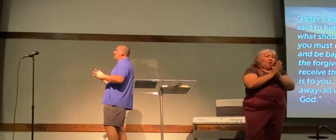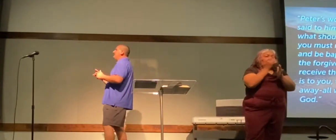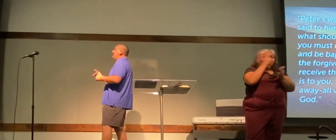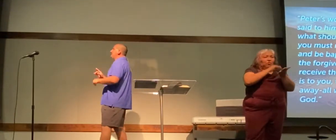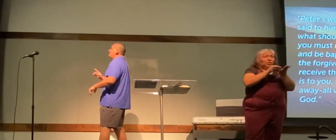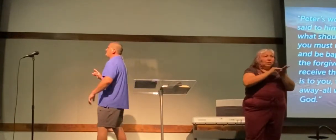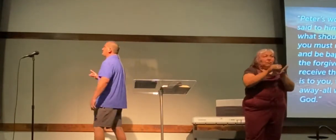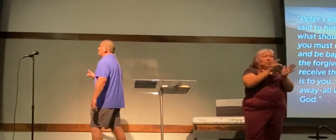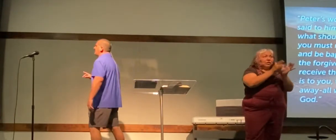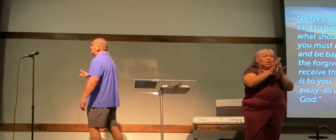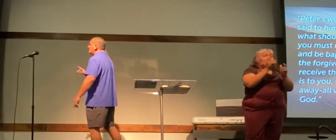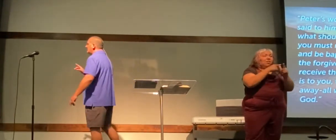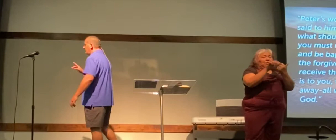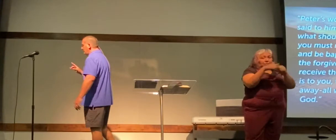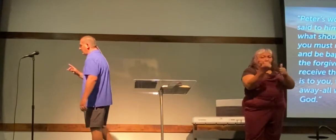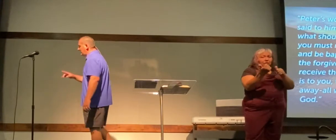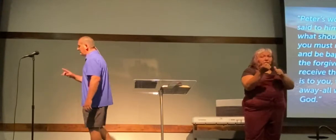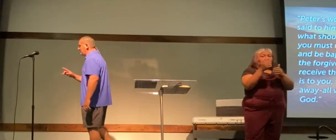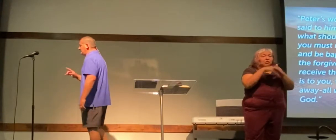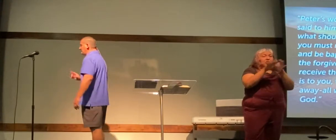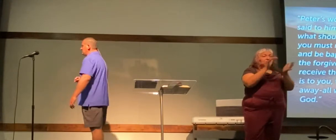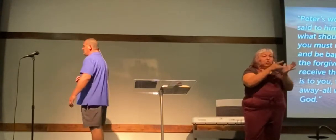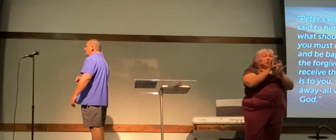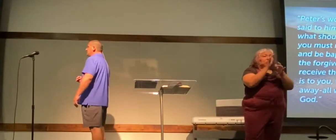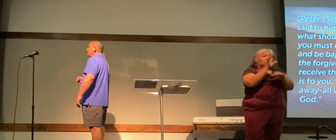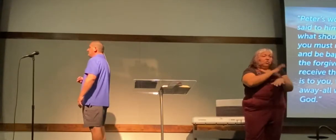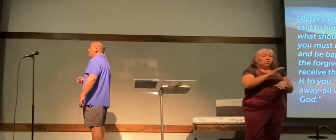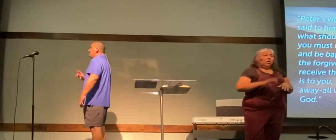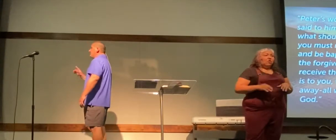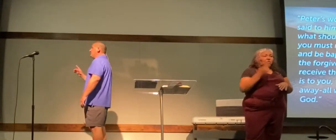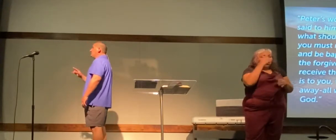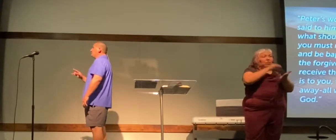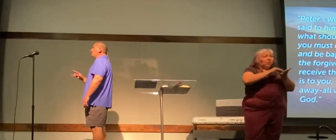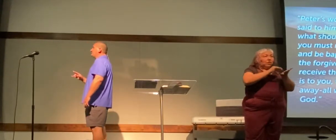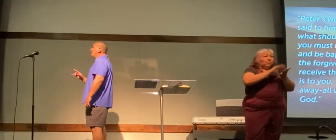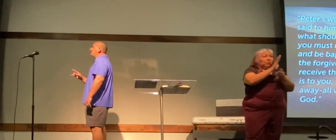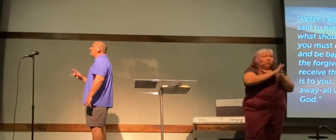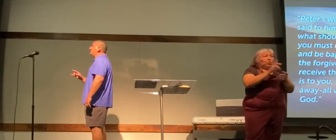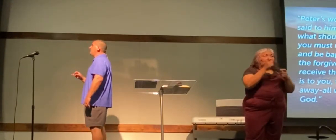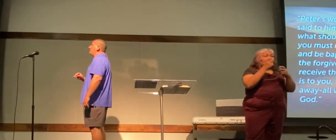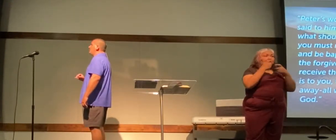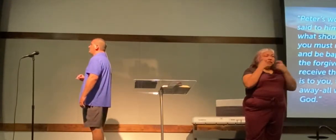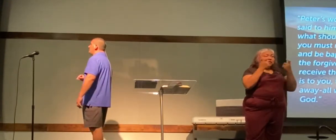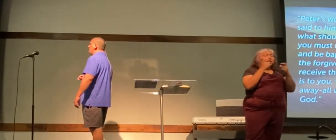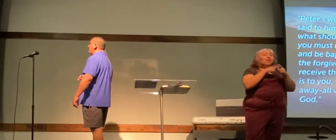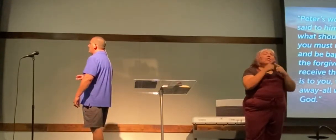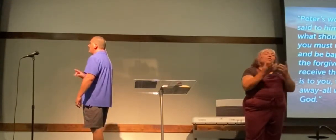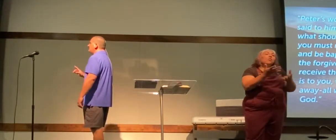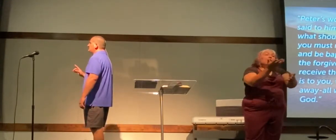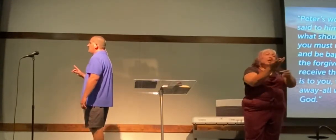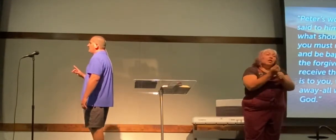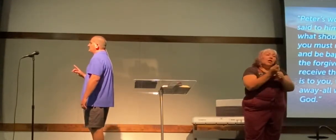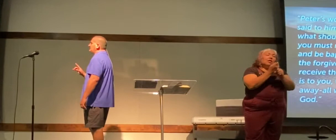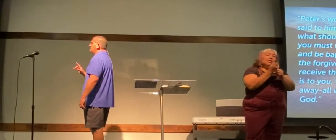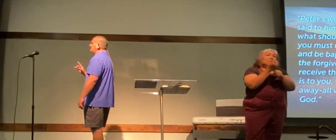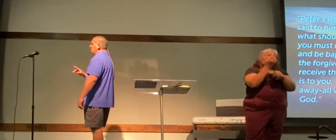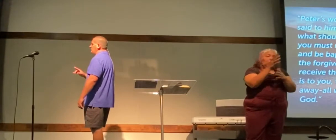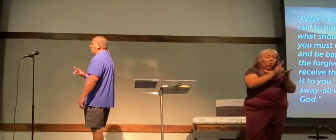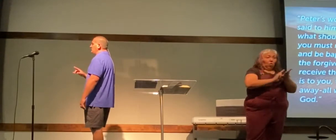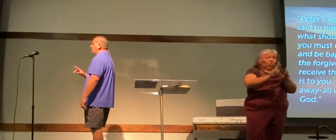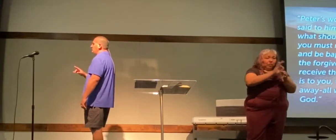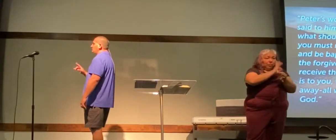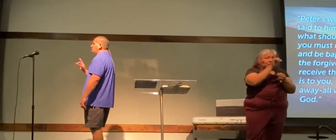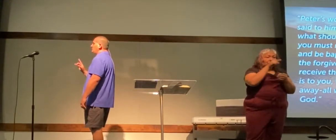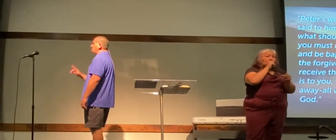baptized in the name of Jesus Christ for the forgiveness of your sins. Then you will receive the gift of the Holy Spirit. This promise is to